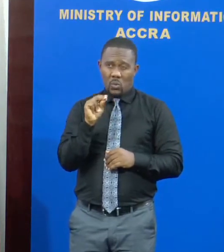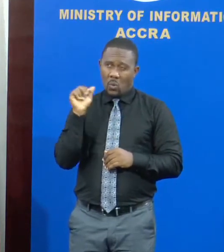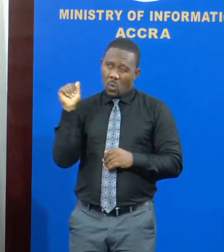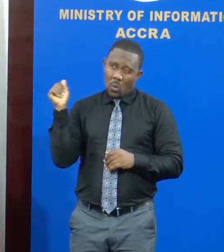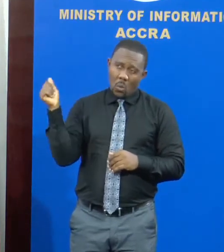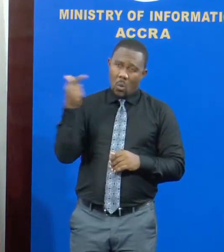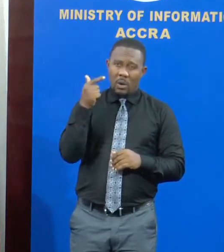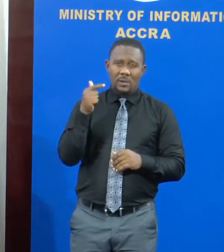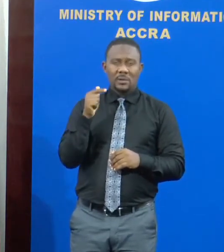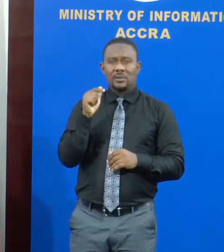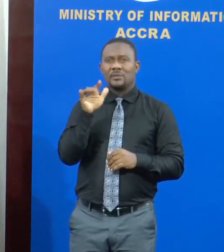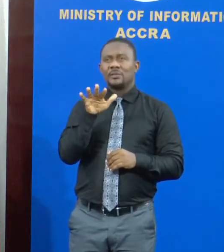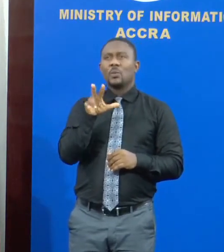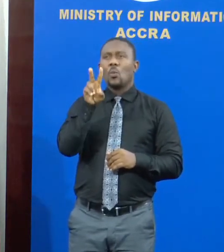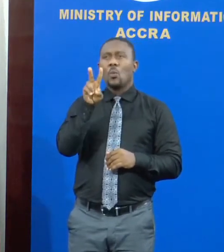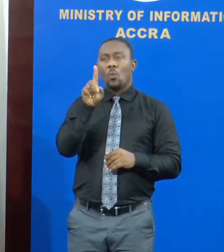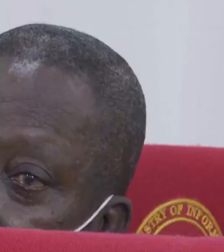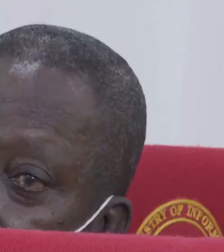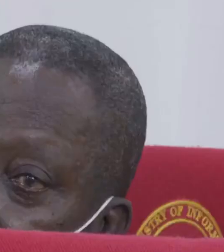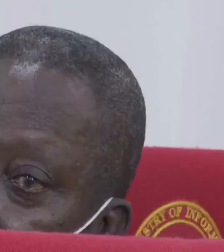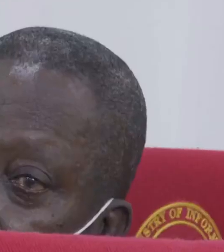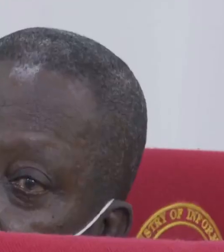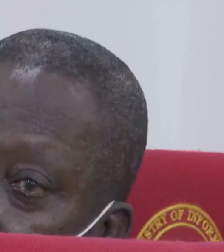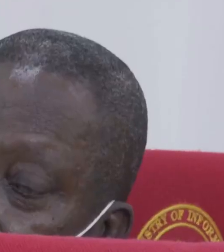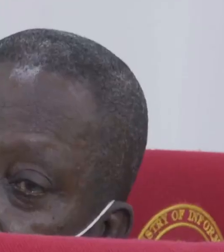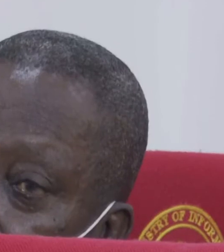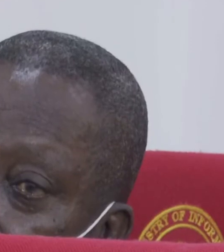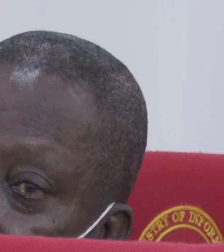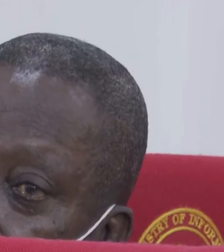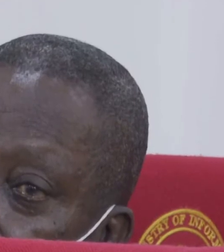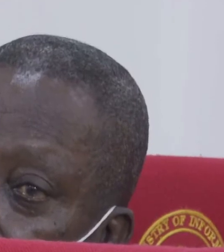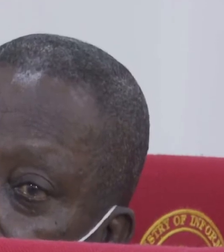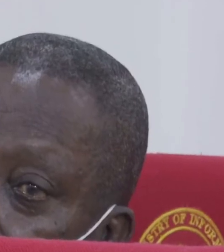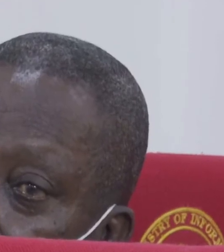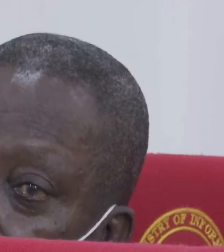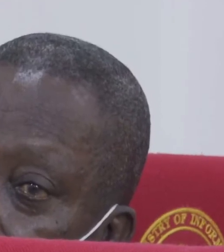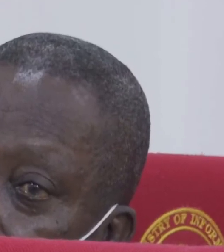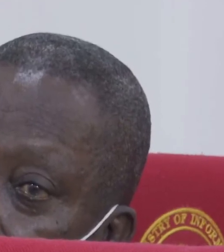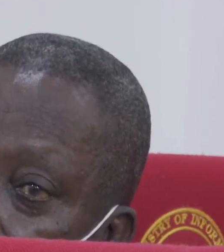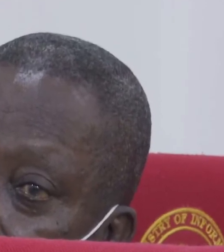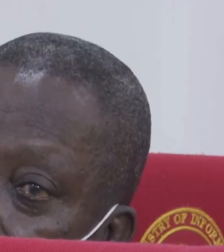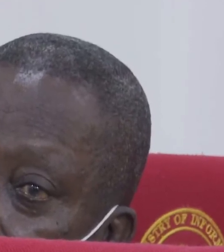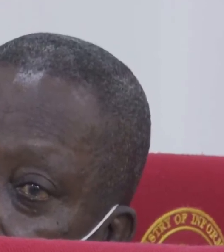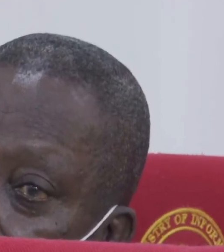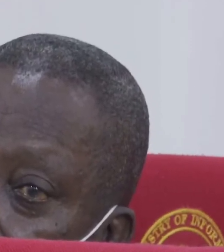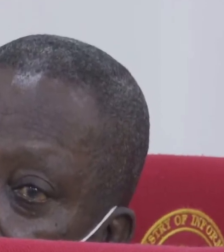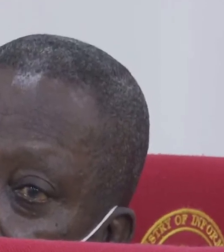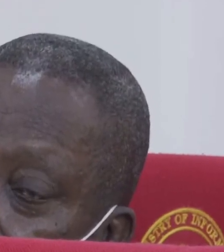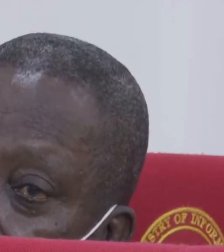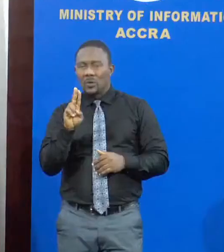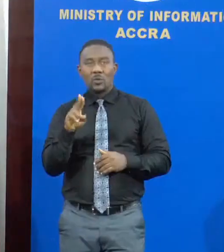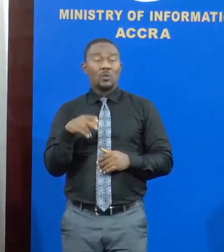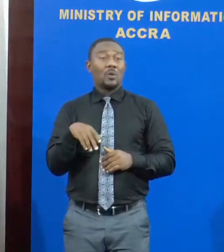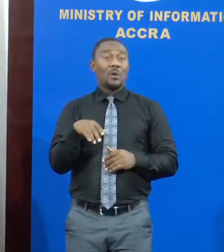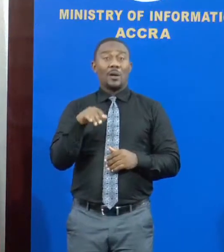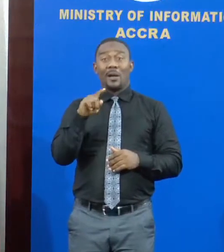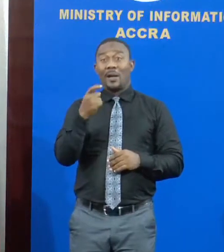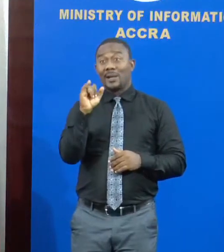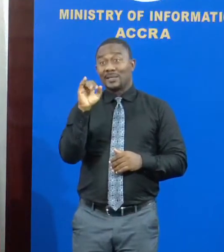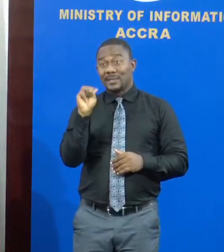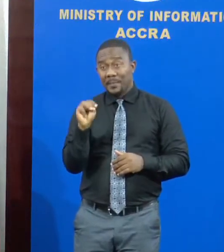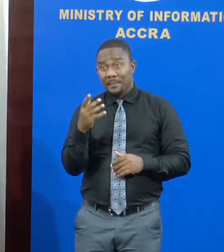all of our 51 branches nationwide, from Boko to Aksim,